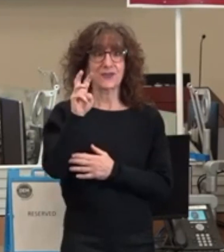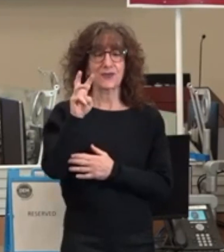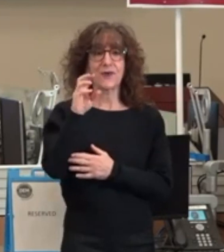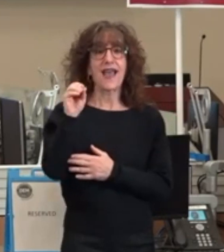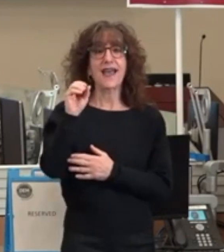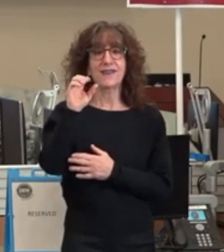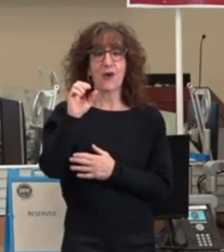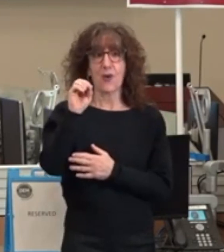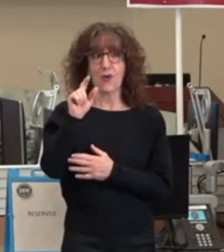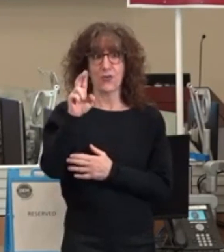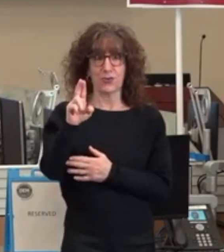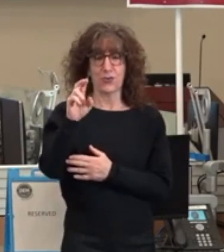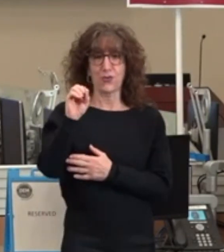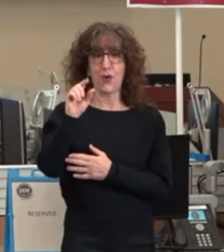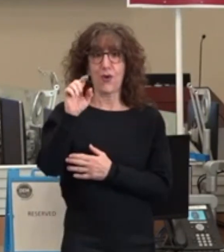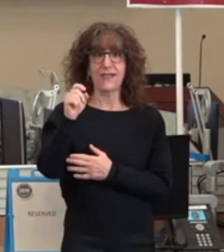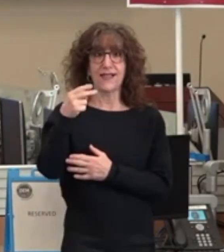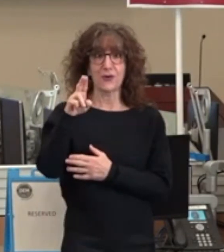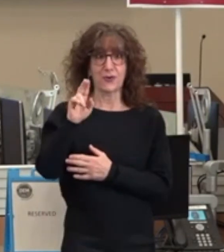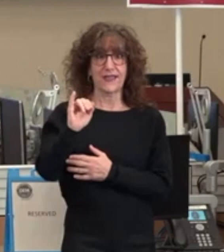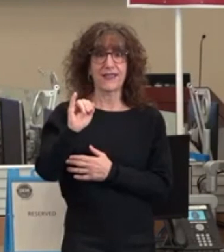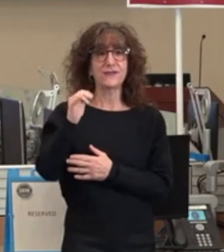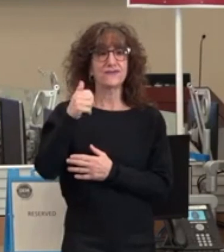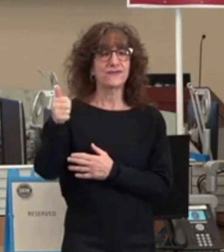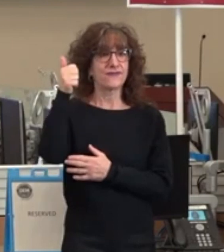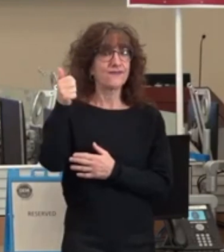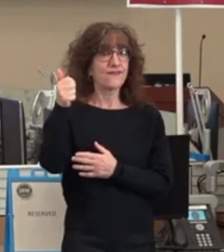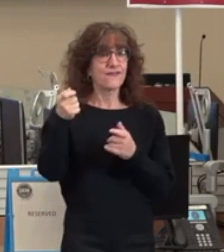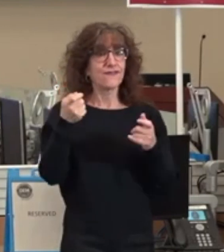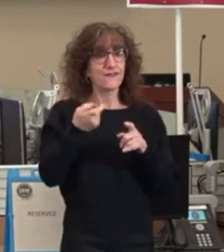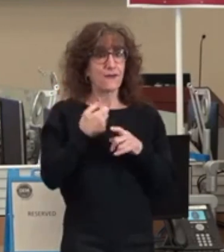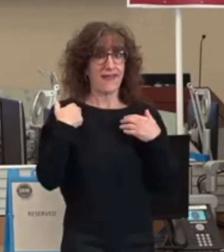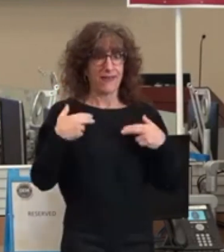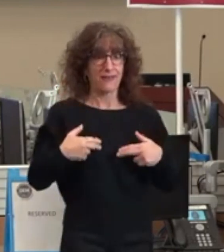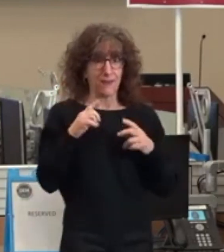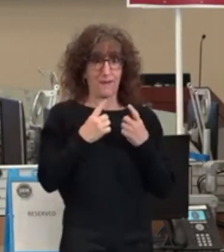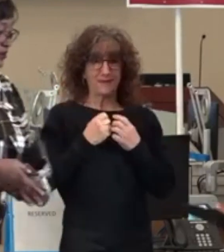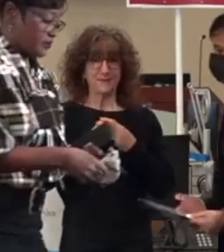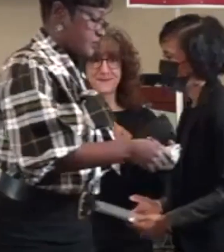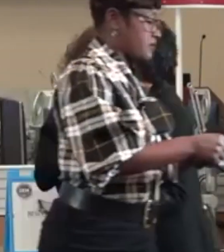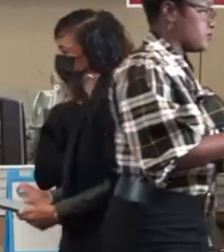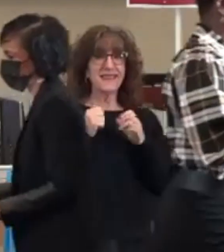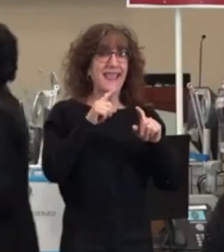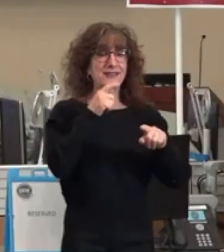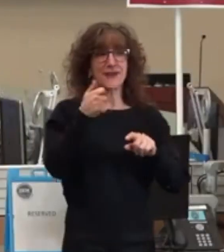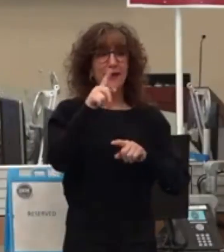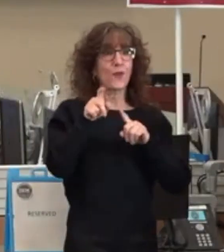Chief Operating Officer for the Health Department, who will be available for any questions that may come. County Executive.